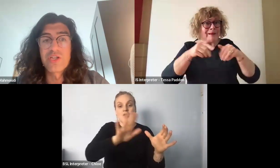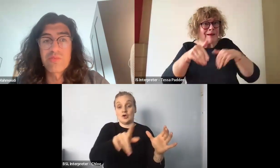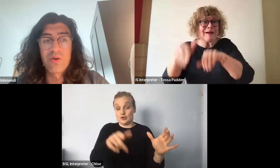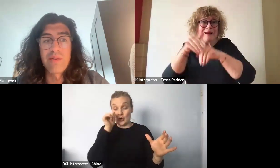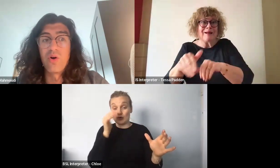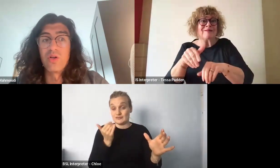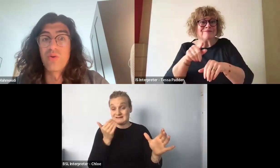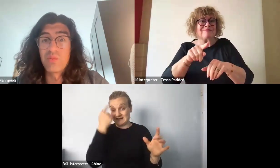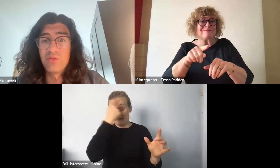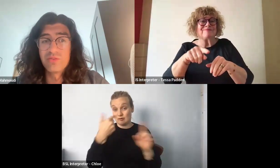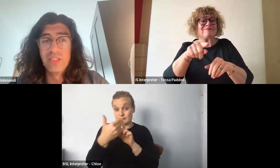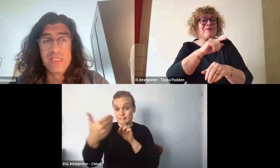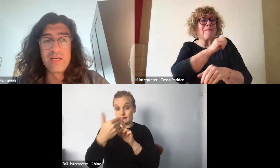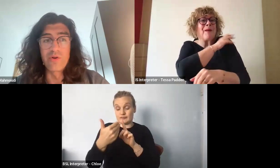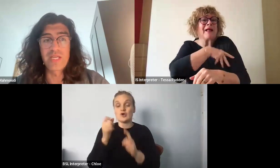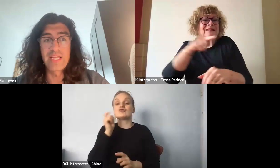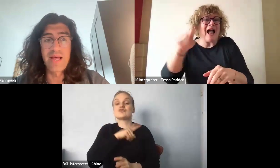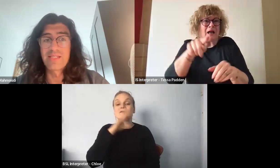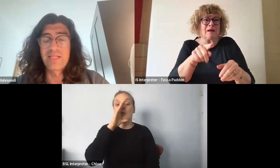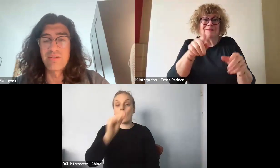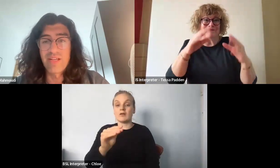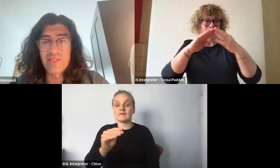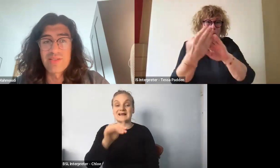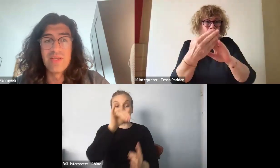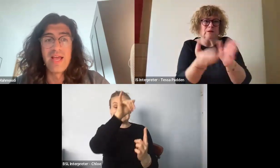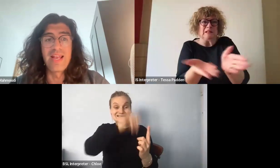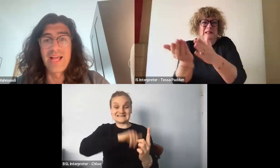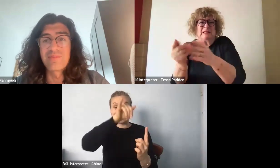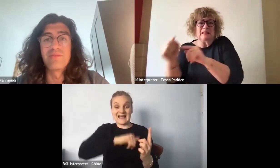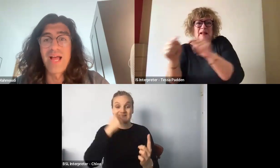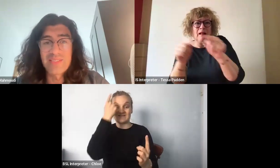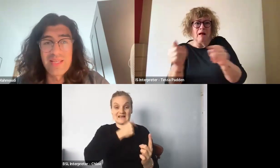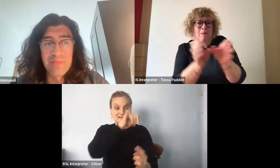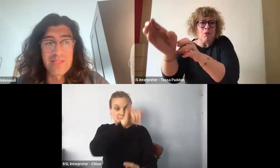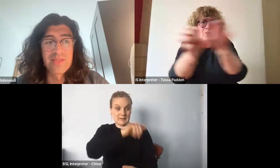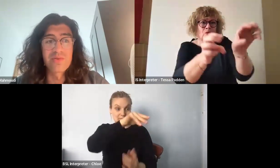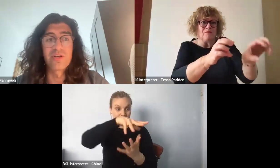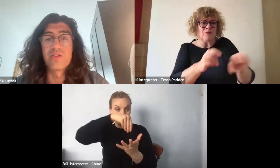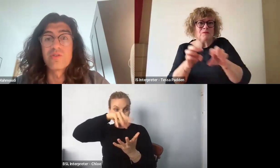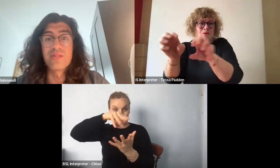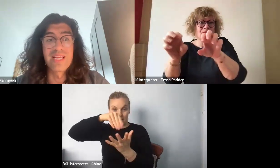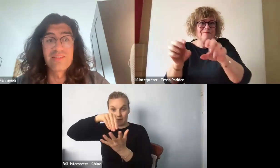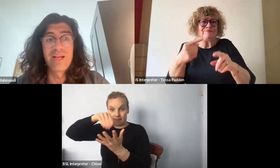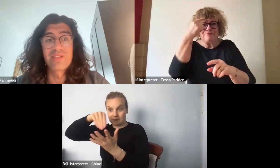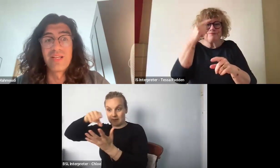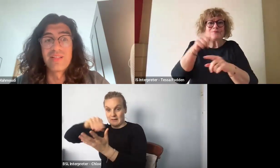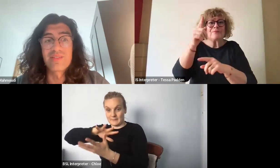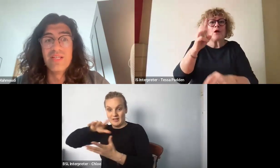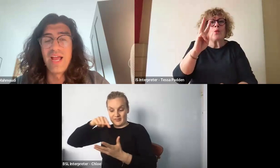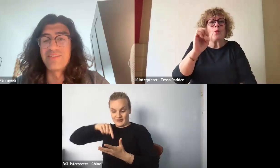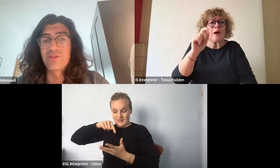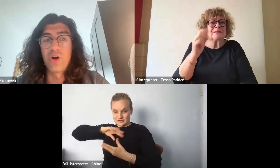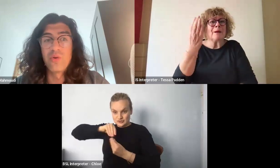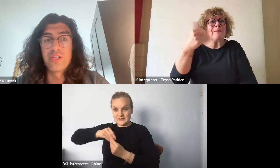facial recognition program called Red Wolf, which scans Palestinian faces and adds them to vast databases which are used to intensify